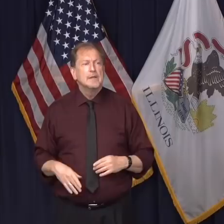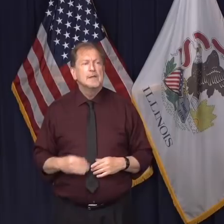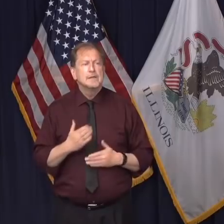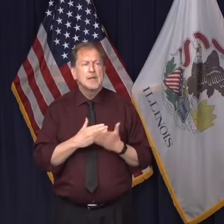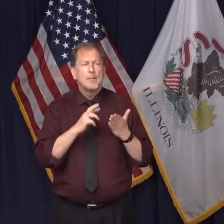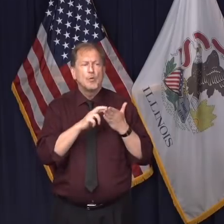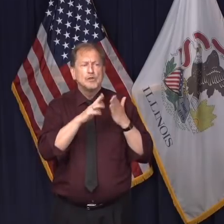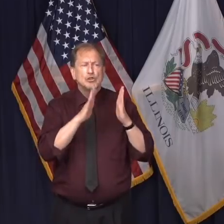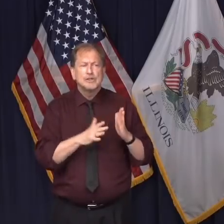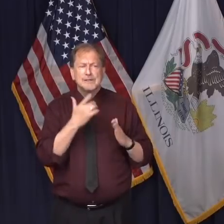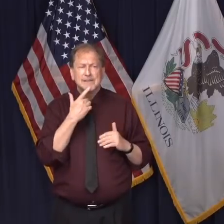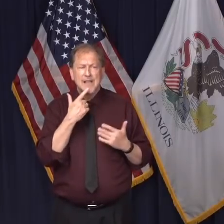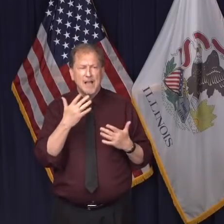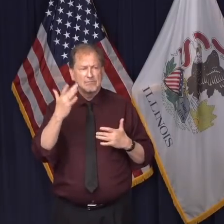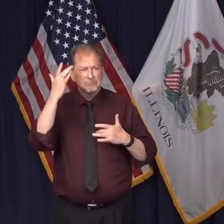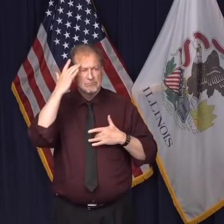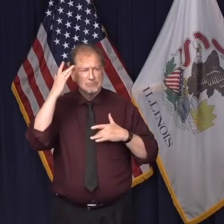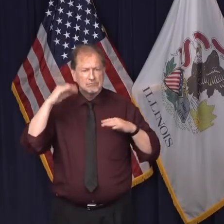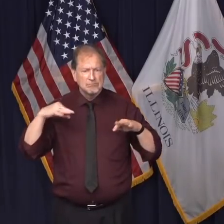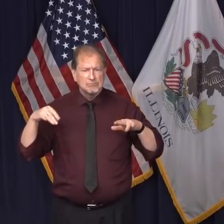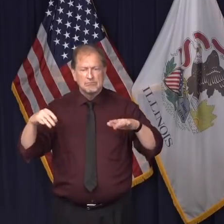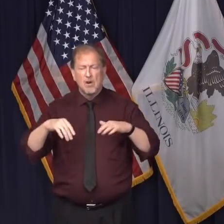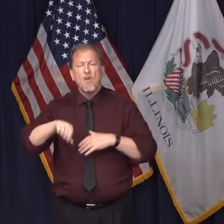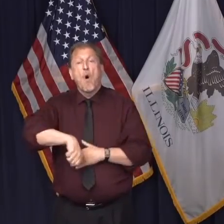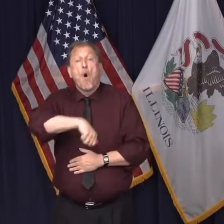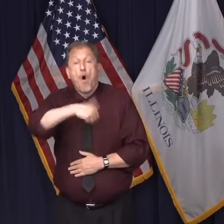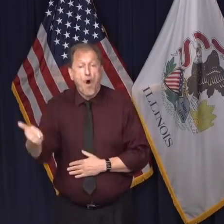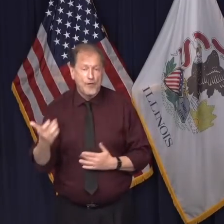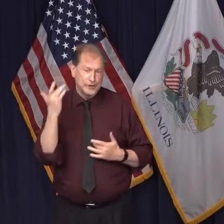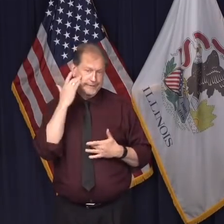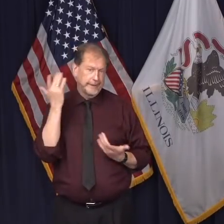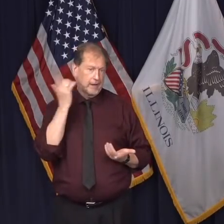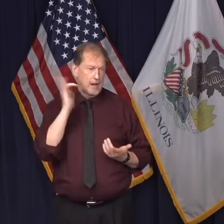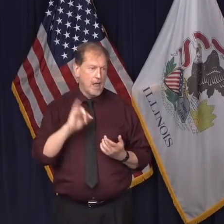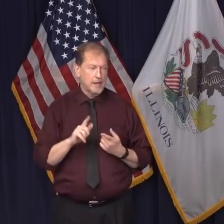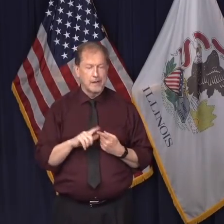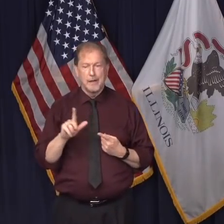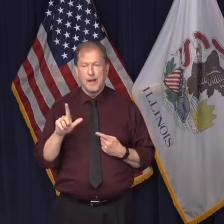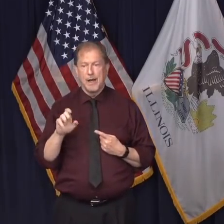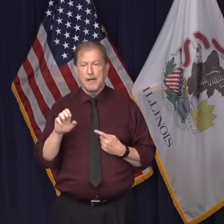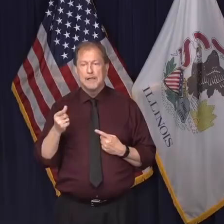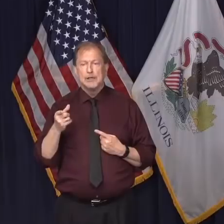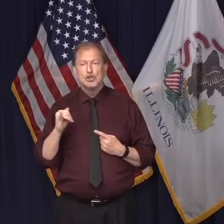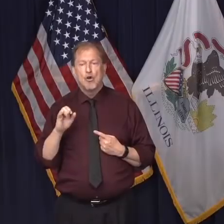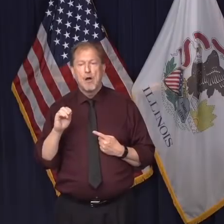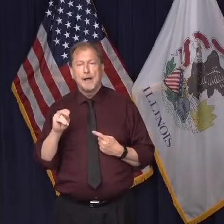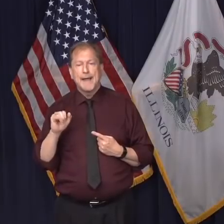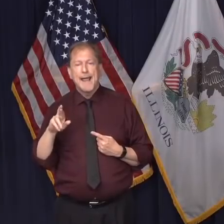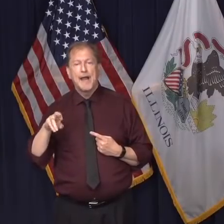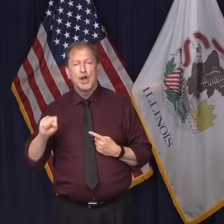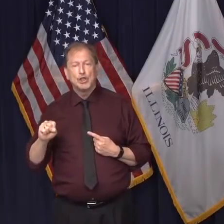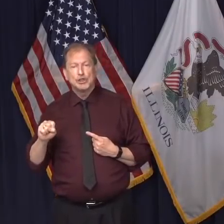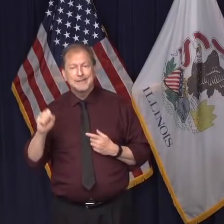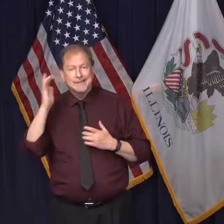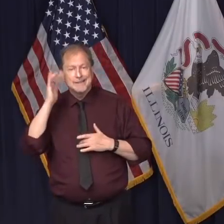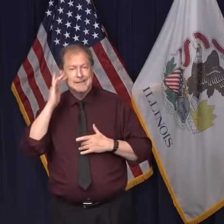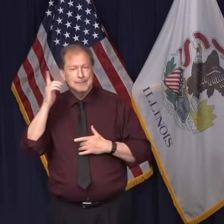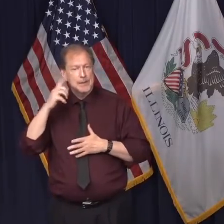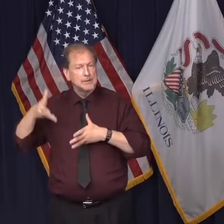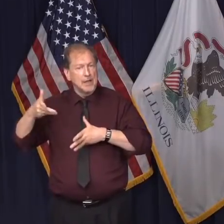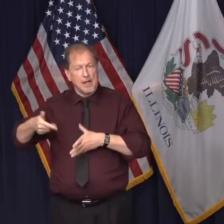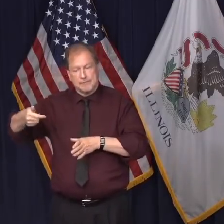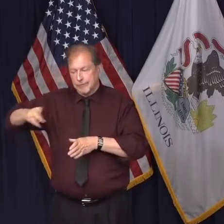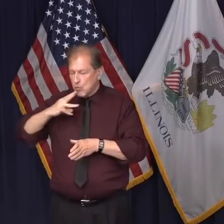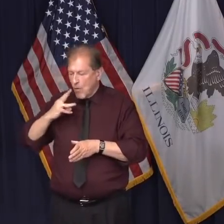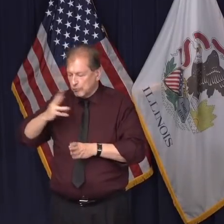about the potential for bacteria that causes Legionnaire's disease being in the pipeline. So what guidance do you have for building managers and for people returning